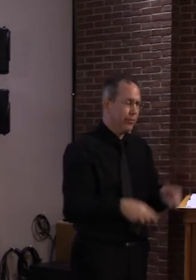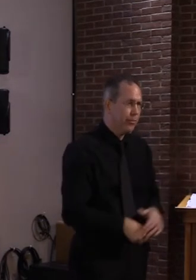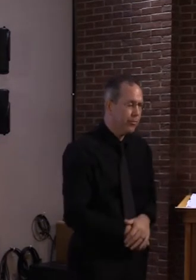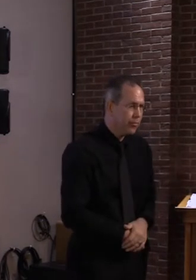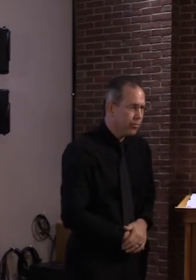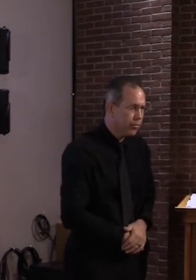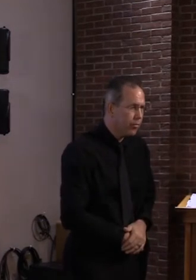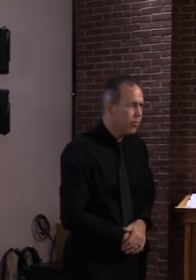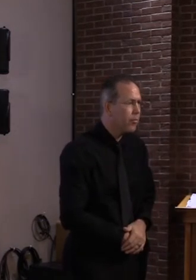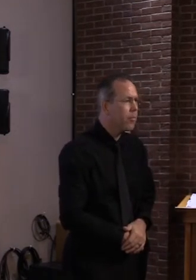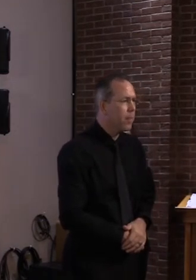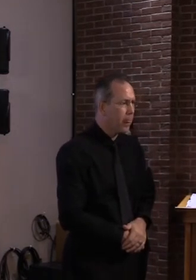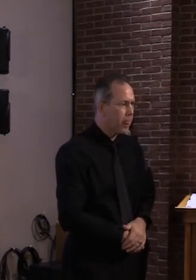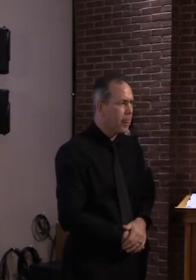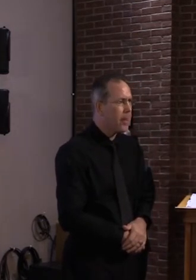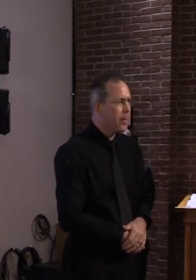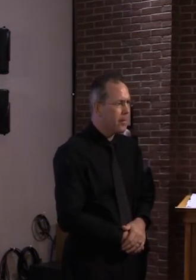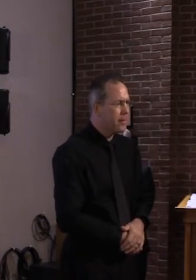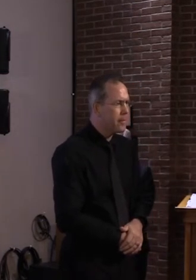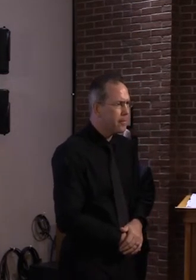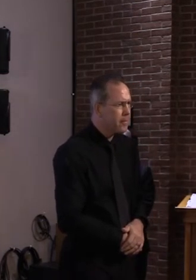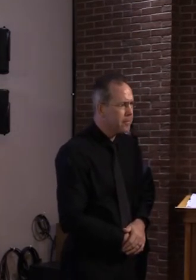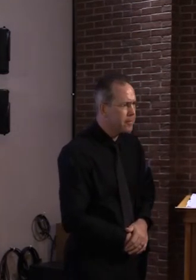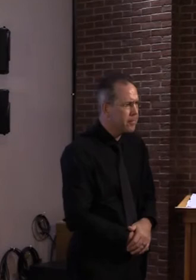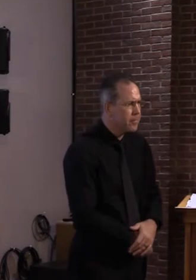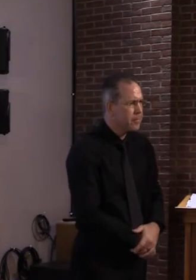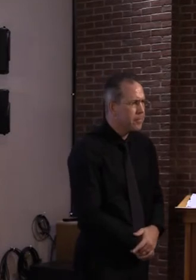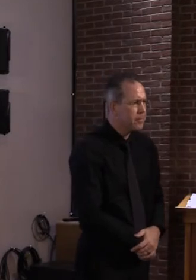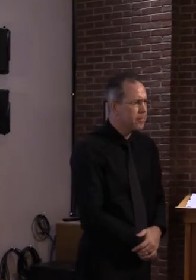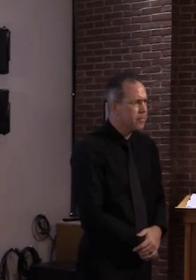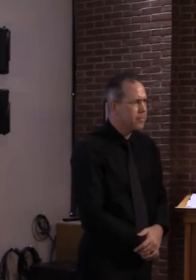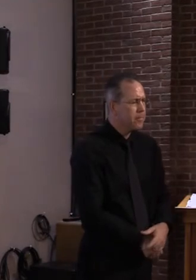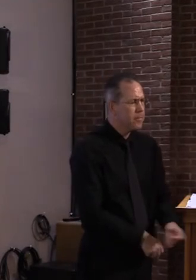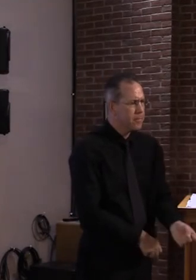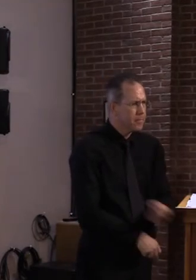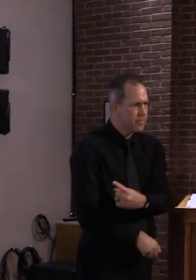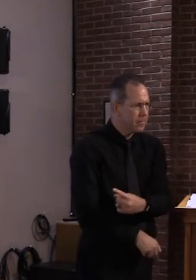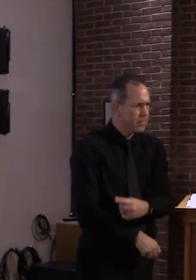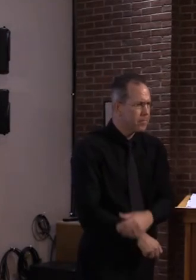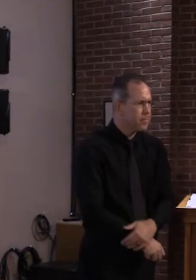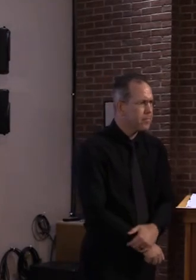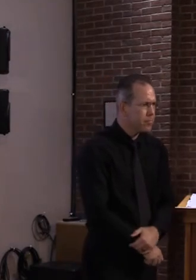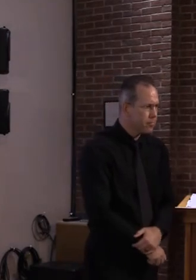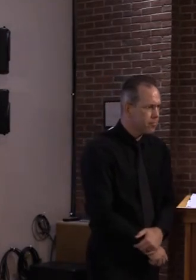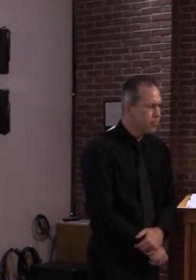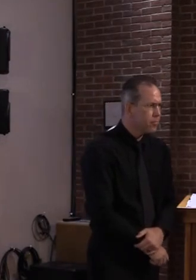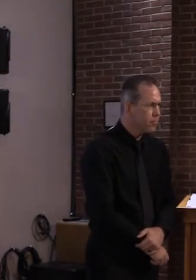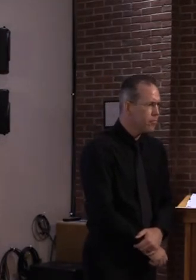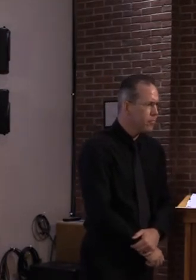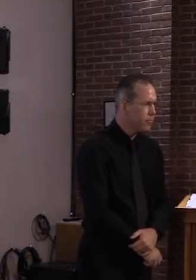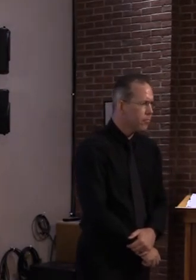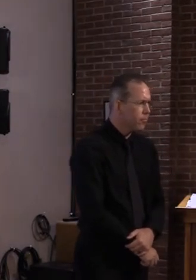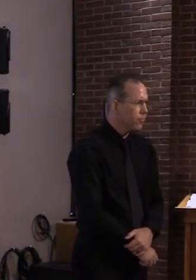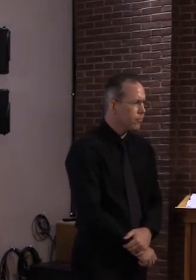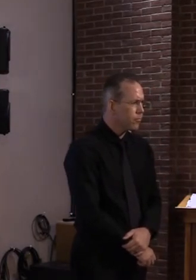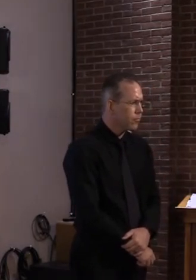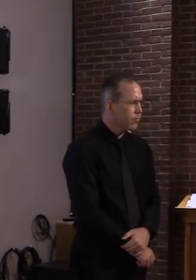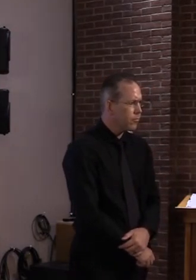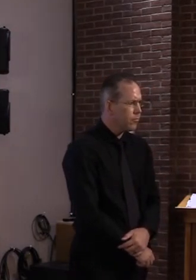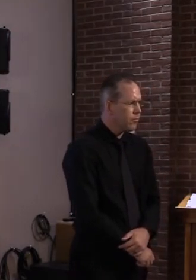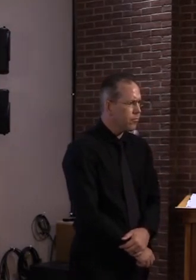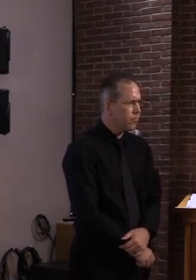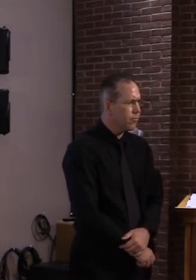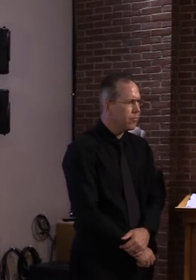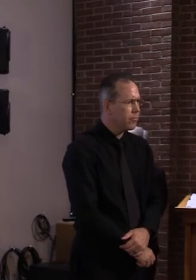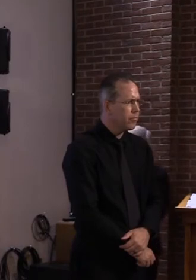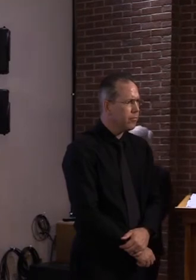So do you know how many of the those healthcare workers that have tested positive were at nursing homes specifically? I mean, I know